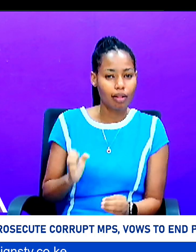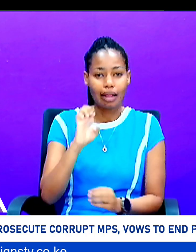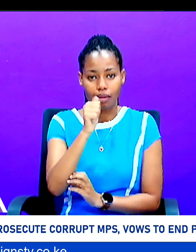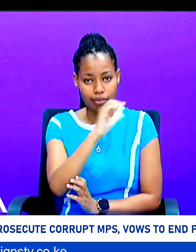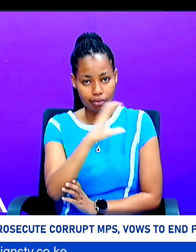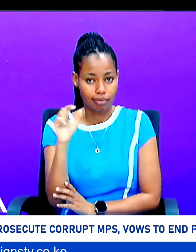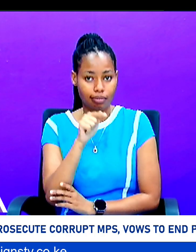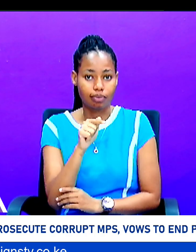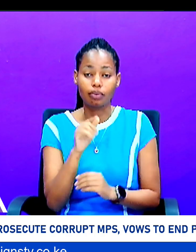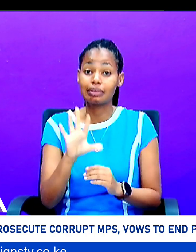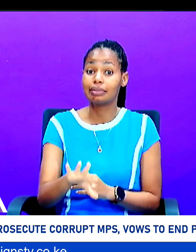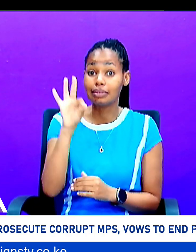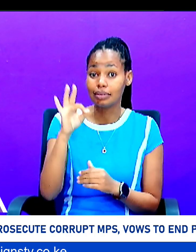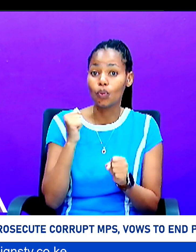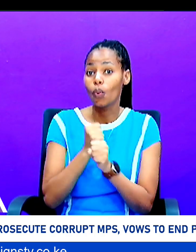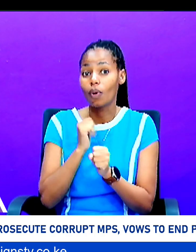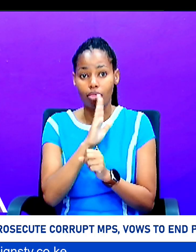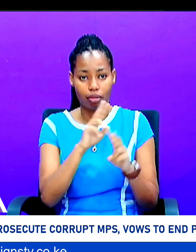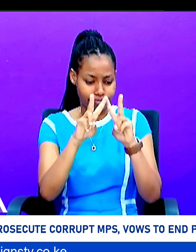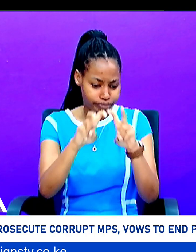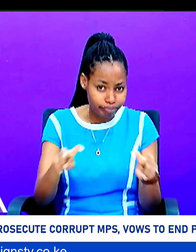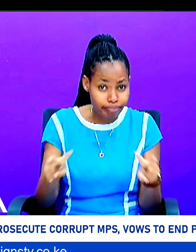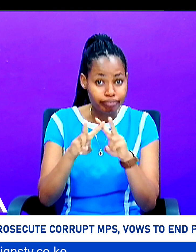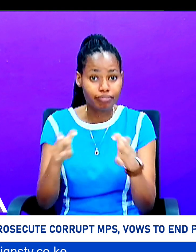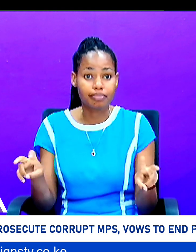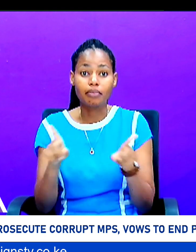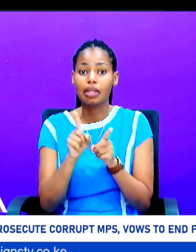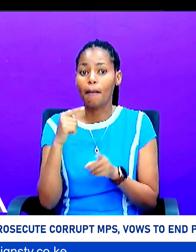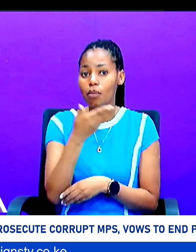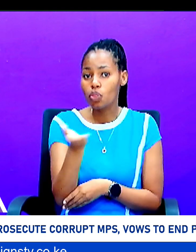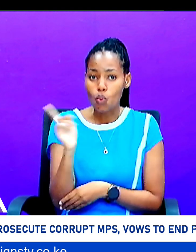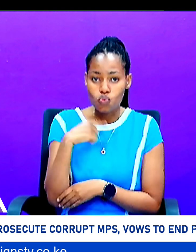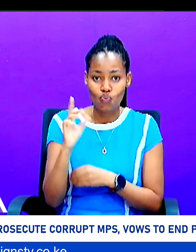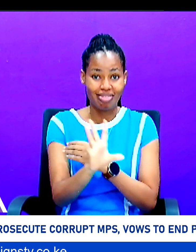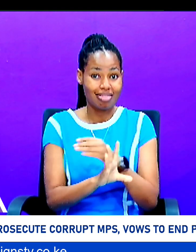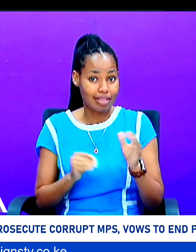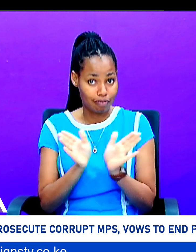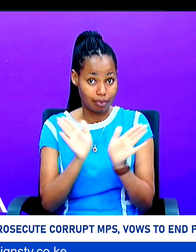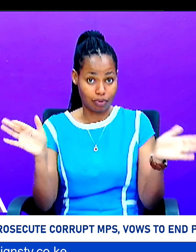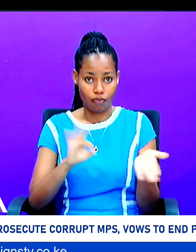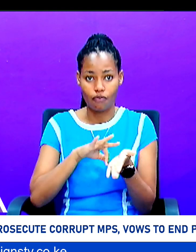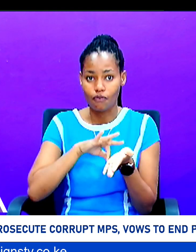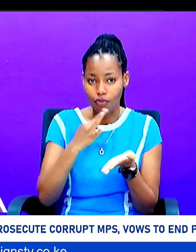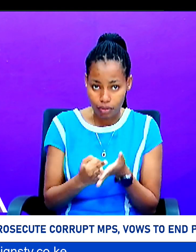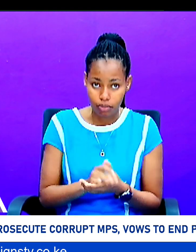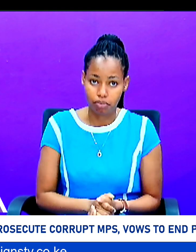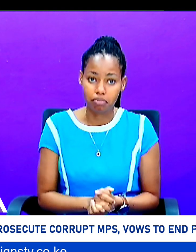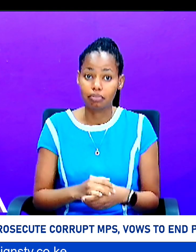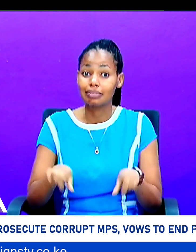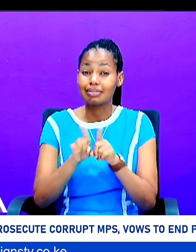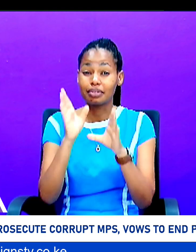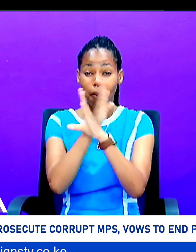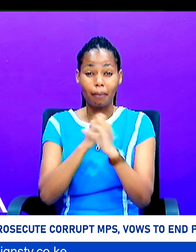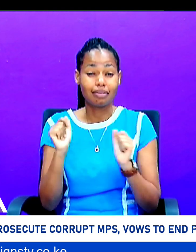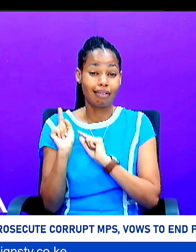prosecution. He urged the Ethics and Anti-Corruption Commission, EACC, to take up its role in investigating and